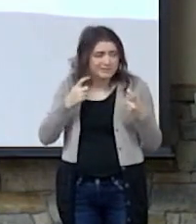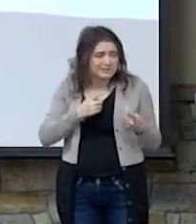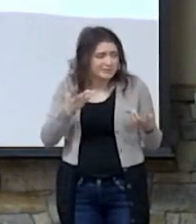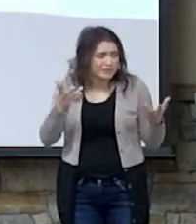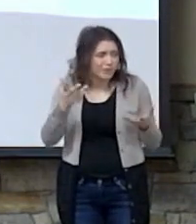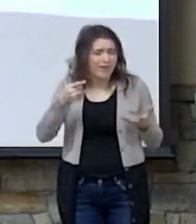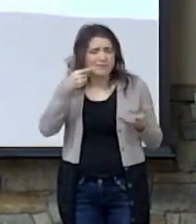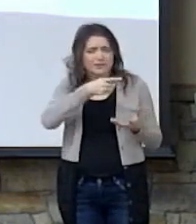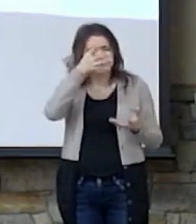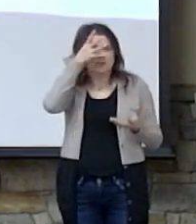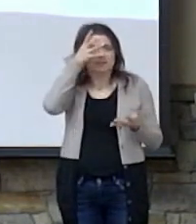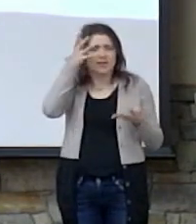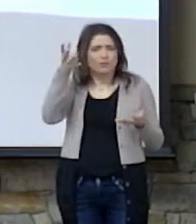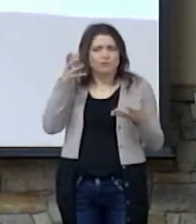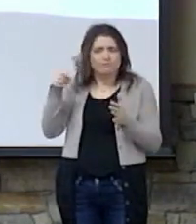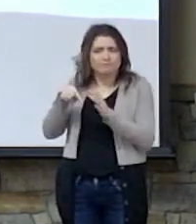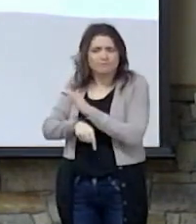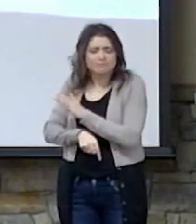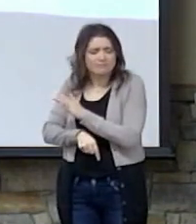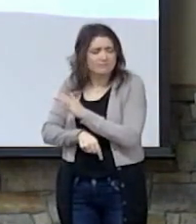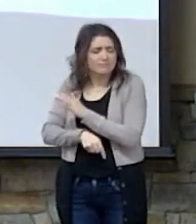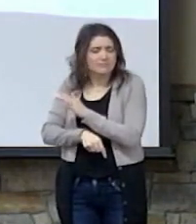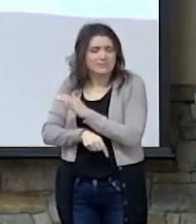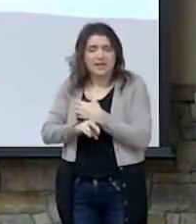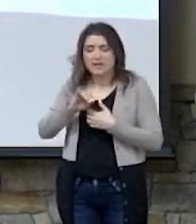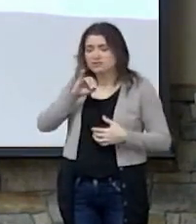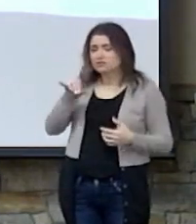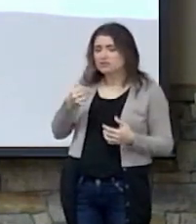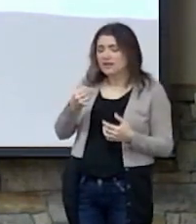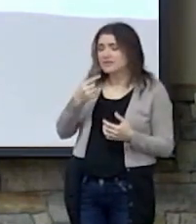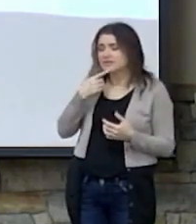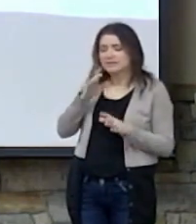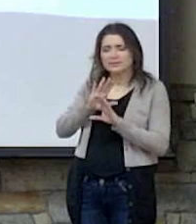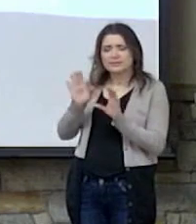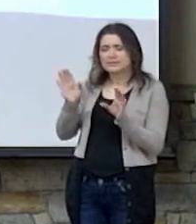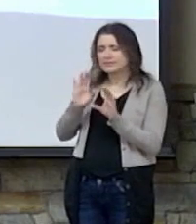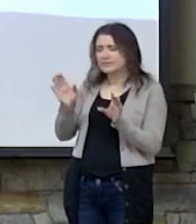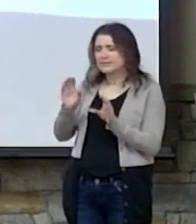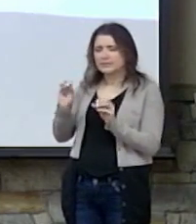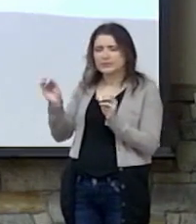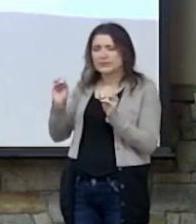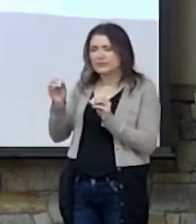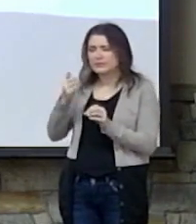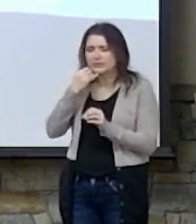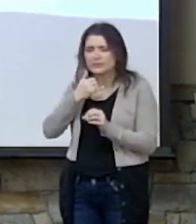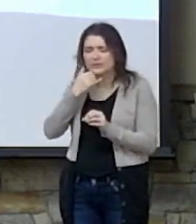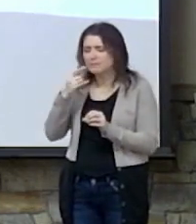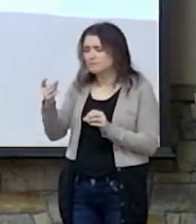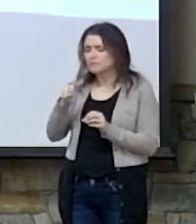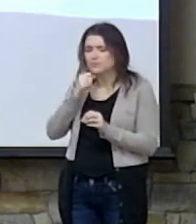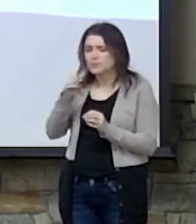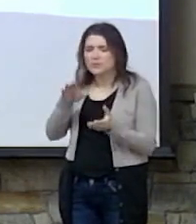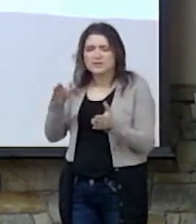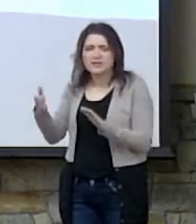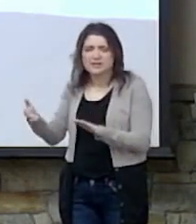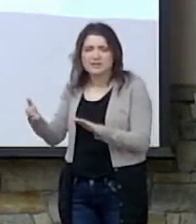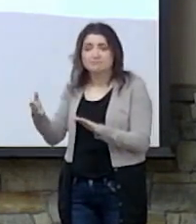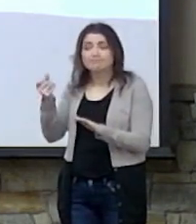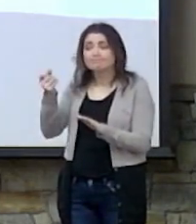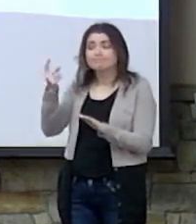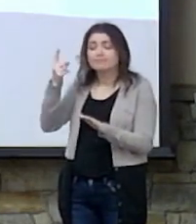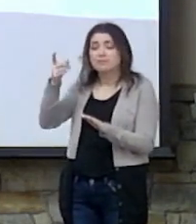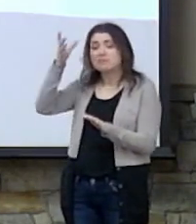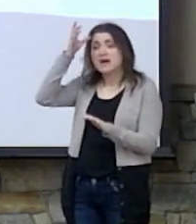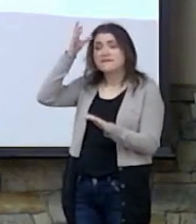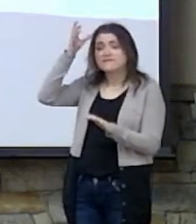that he seeks my life?" And he, Jonathan, said to him, "Far from it. You shall not die. Behold, my father does